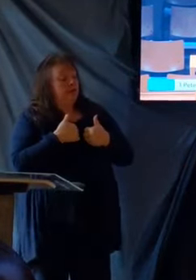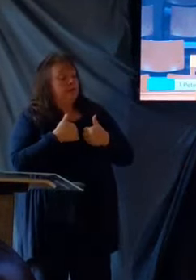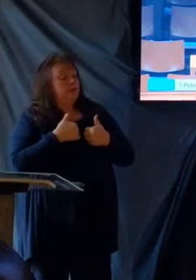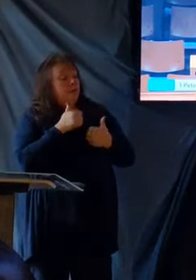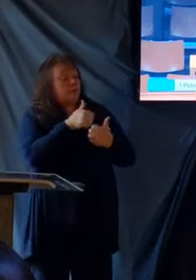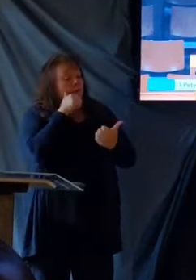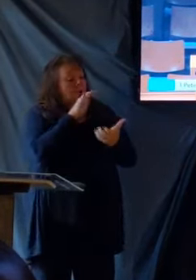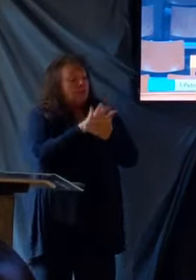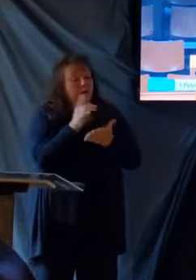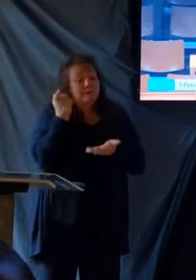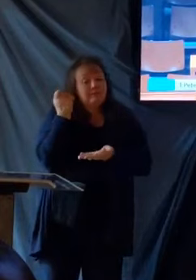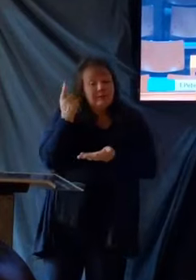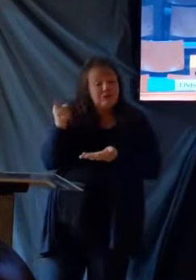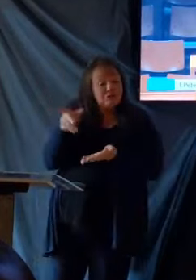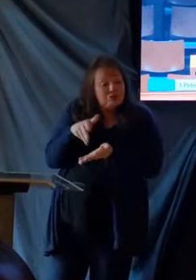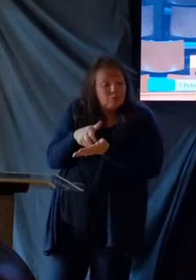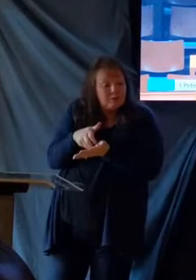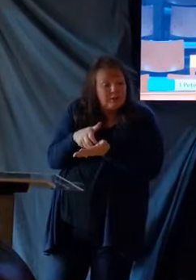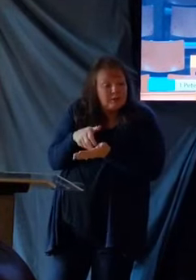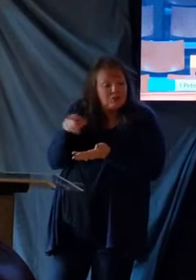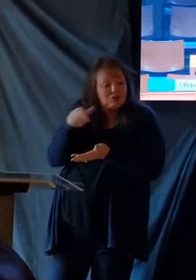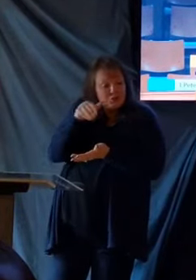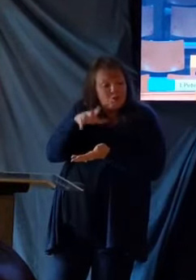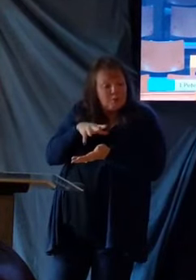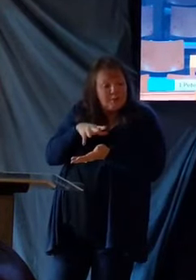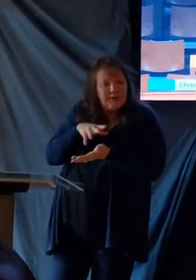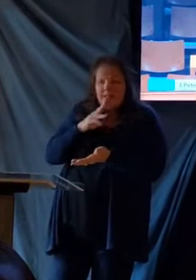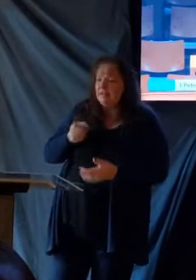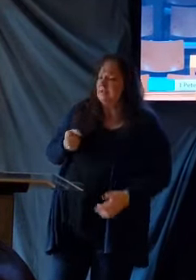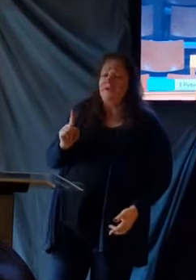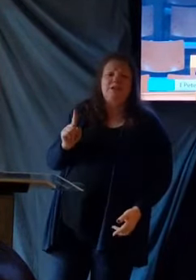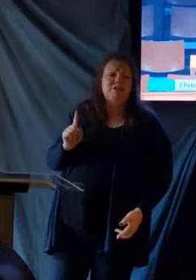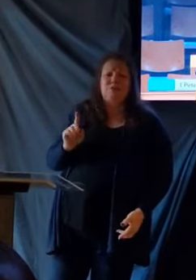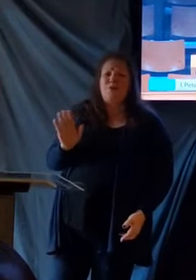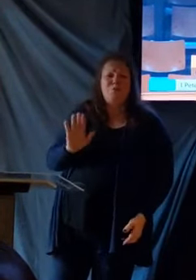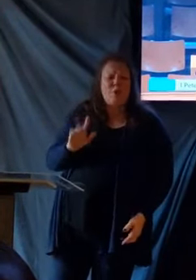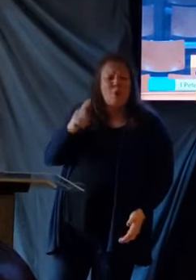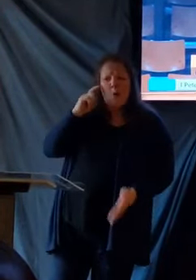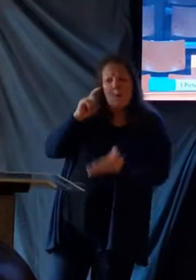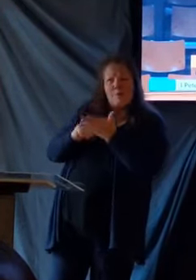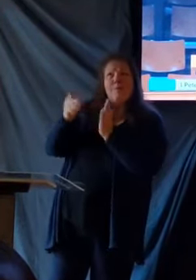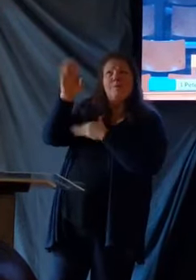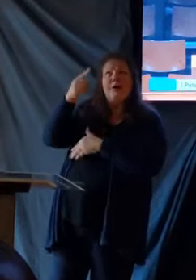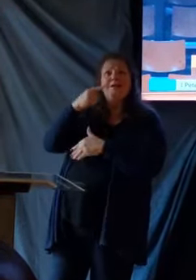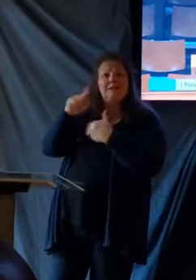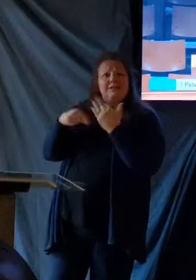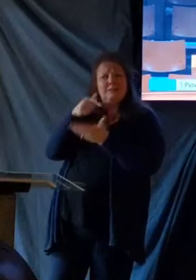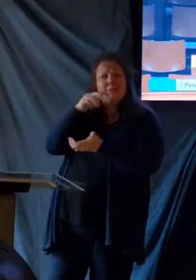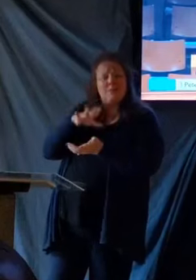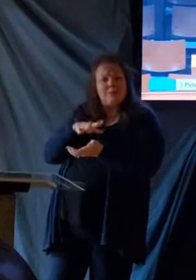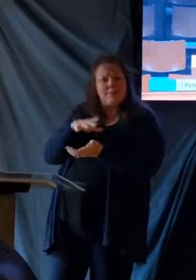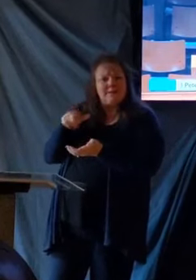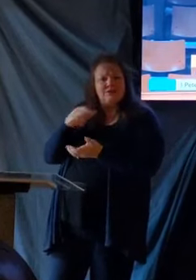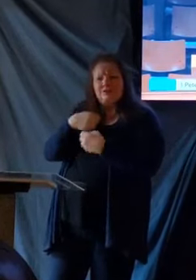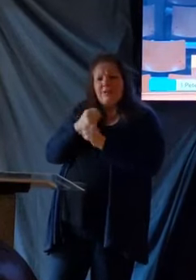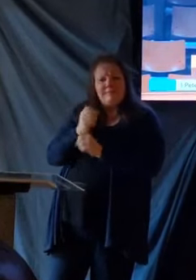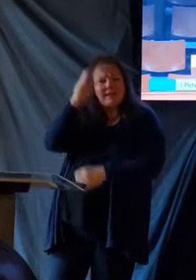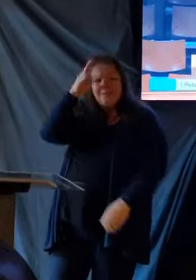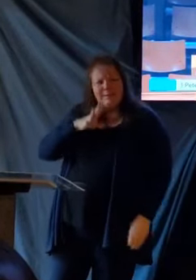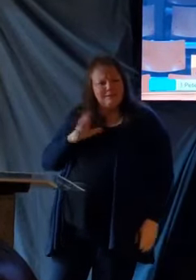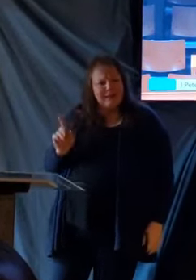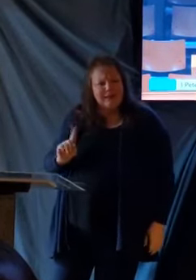understanding way, as with someone weaker, since she's a woman. That's not a put down of a woman. Recognize what God says about a woman. She's not made to be a